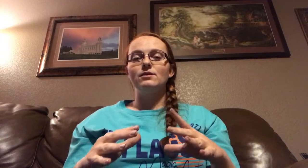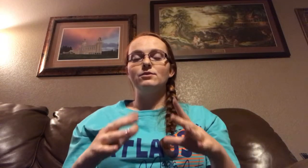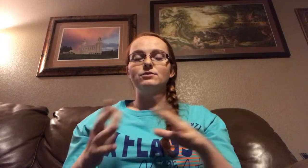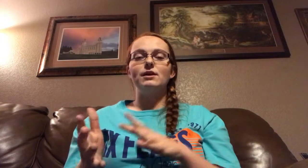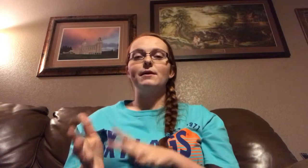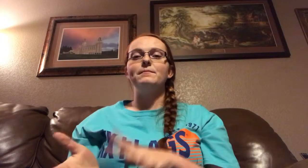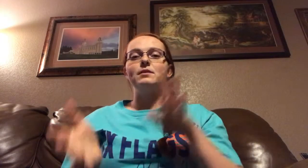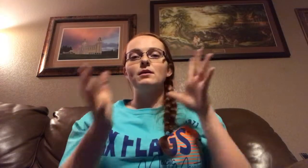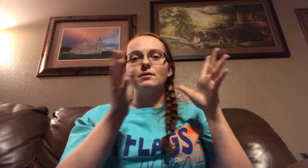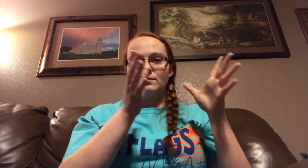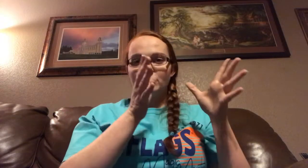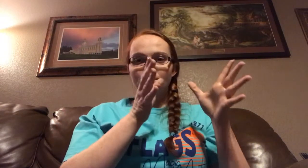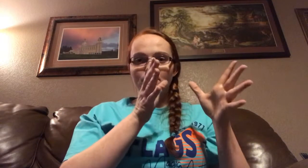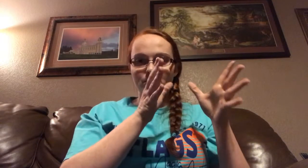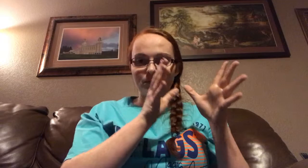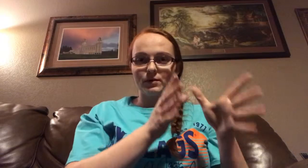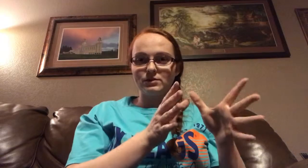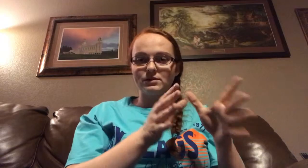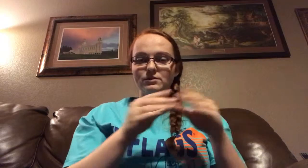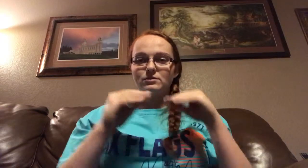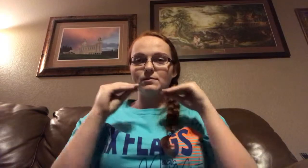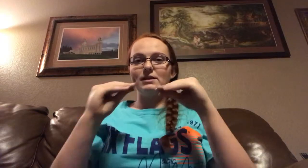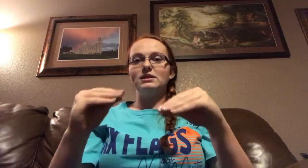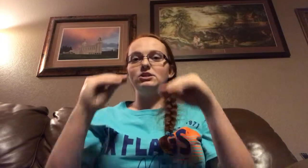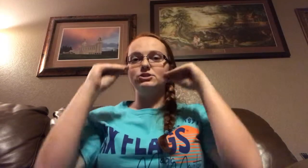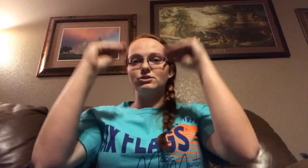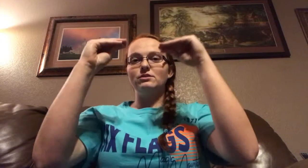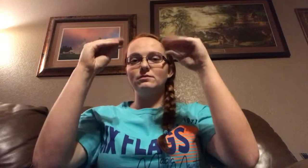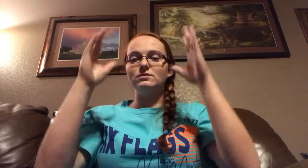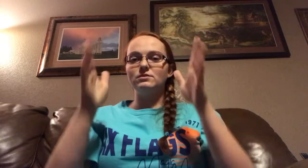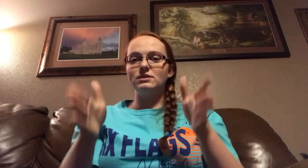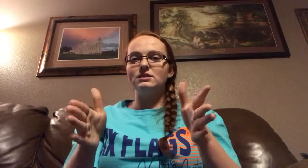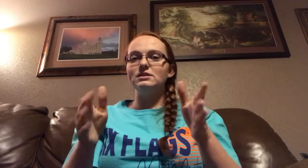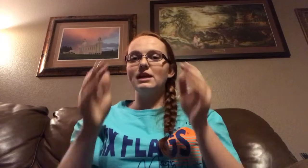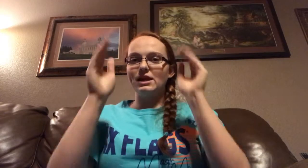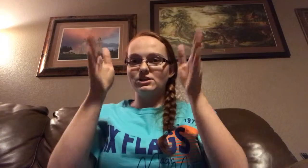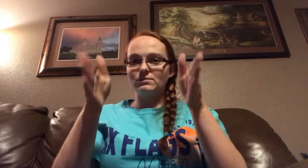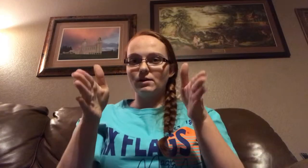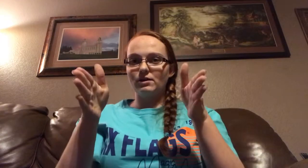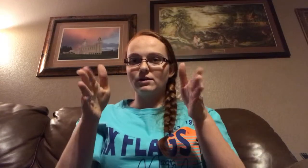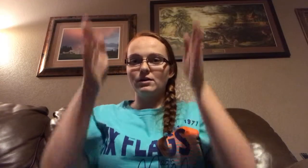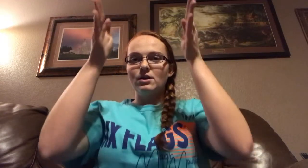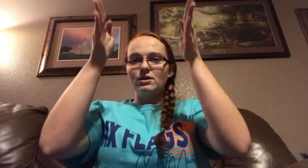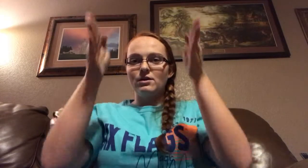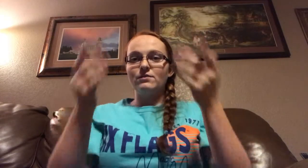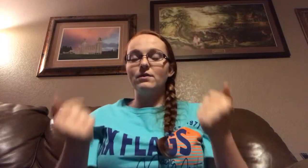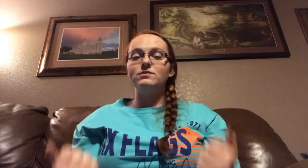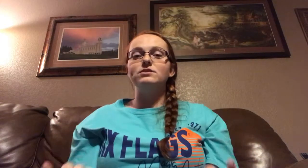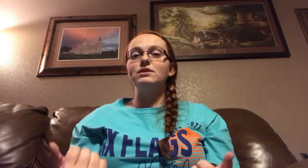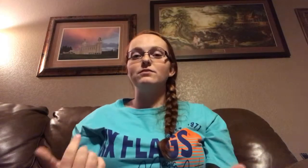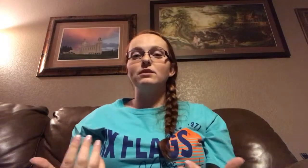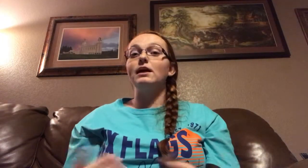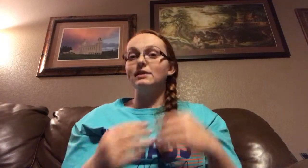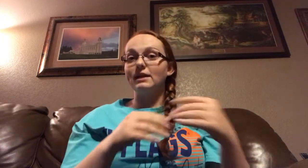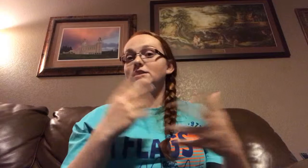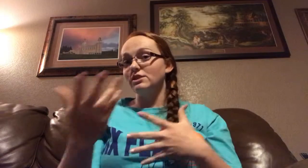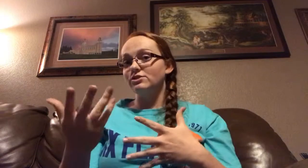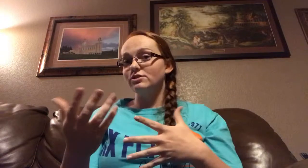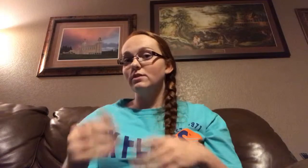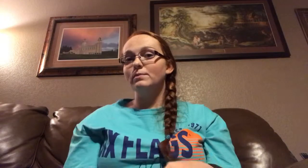you'd say person. So my teacher, this is an agent marker. If there's ever like teacher, but